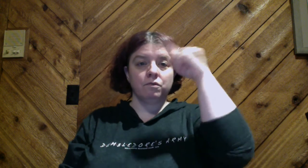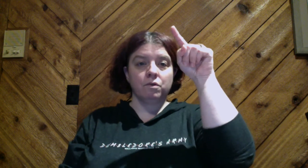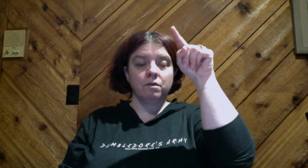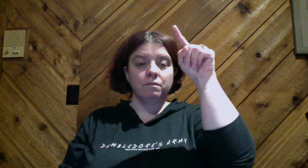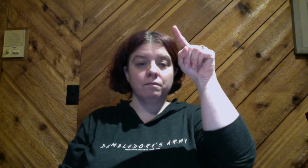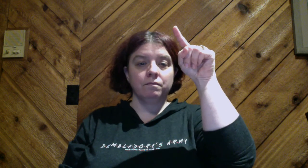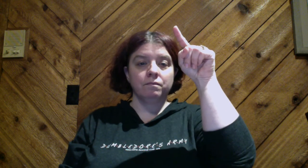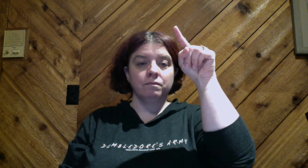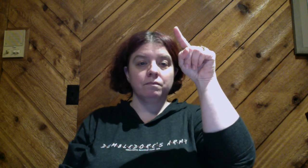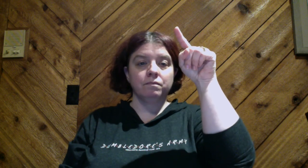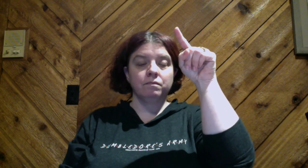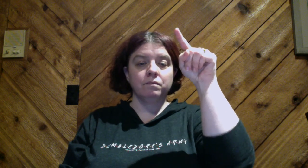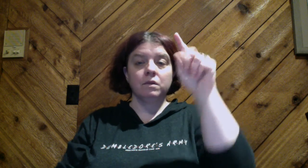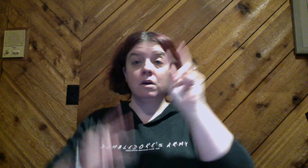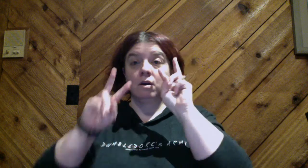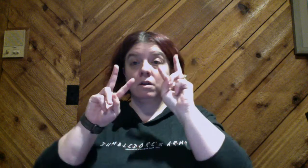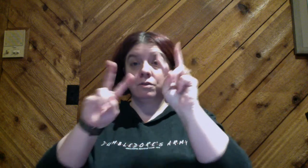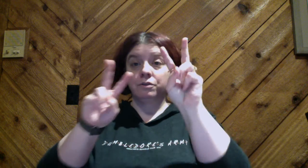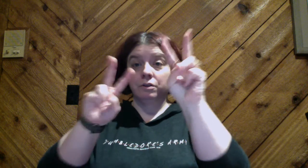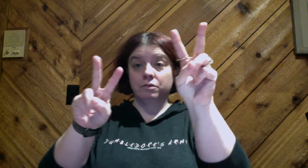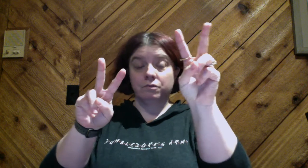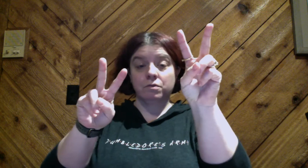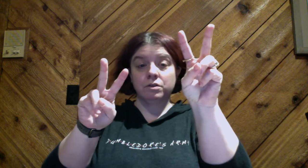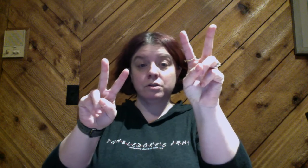4. To look forward to.